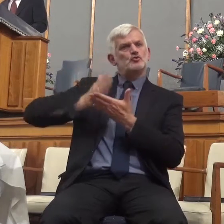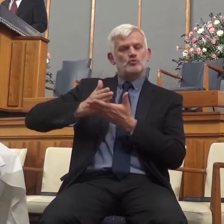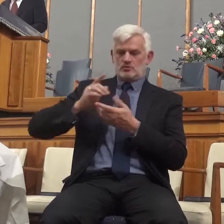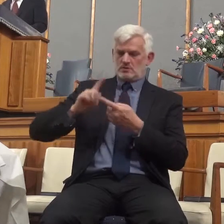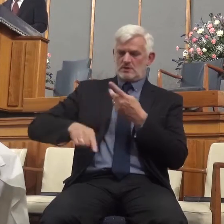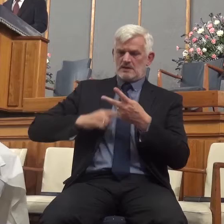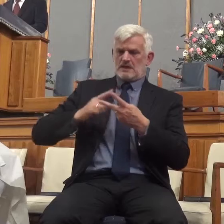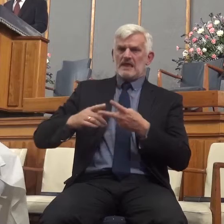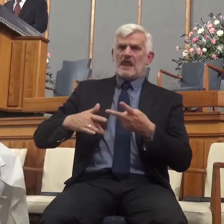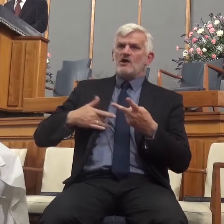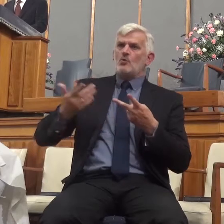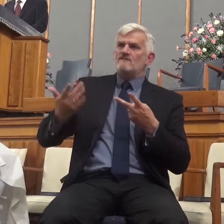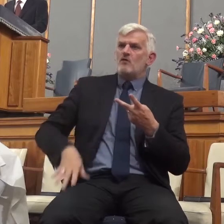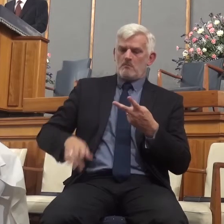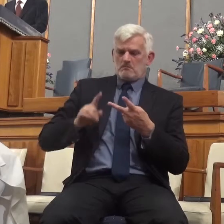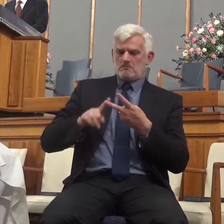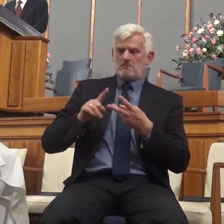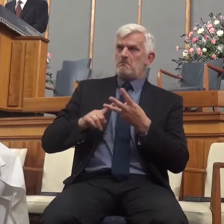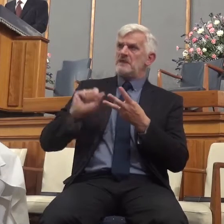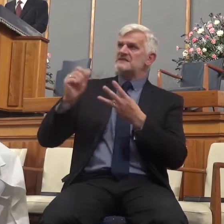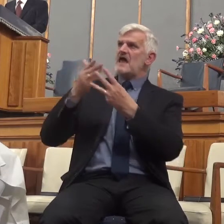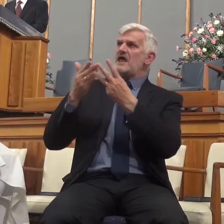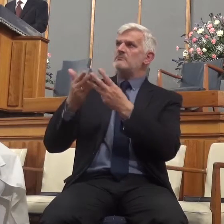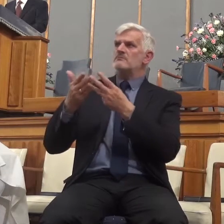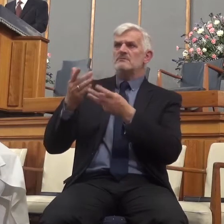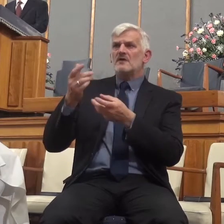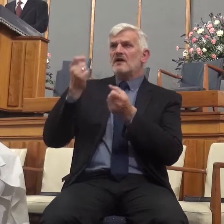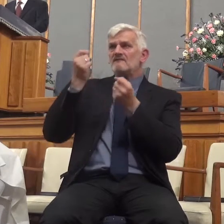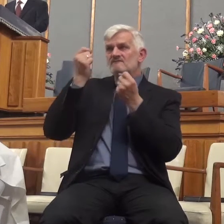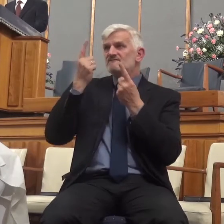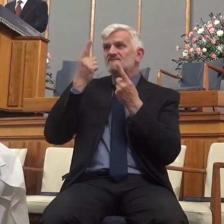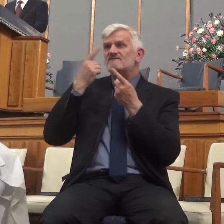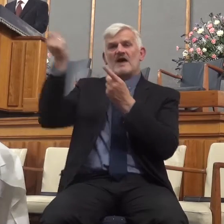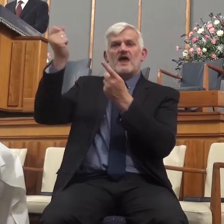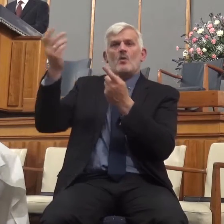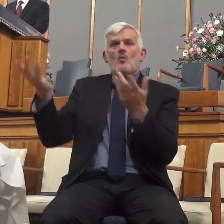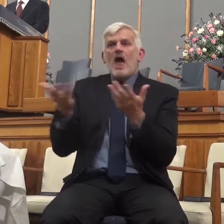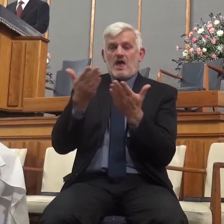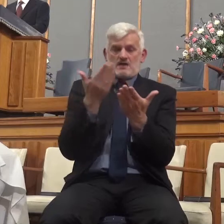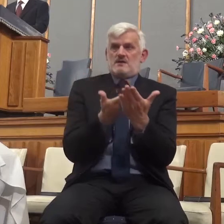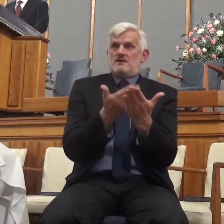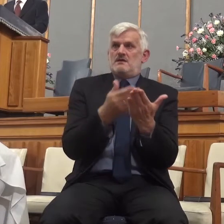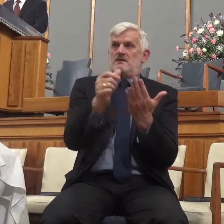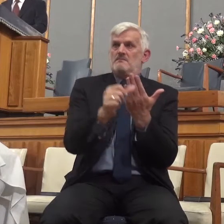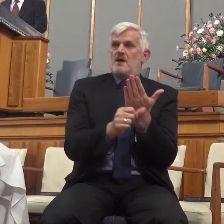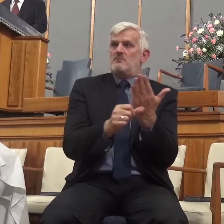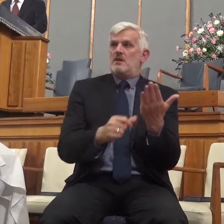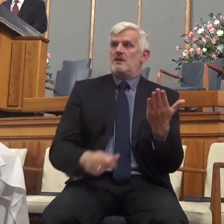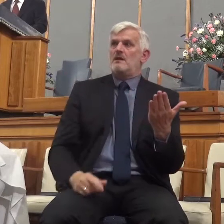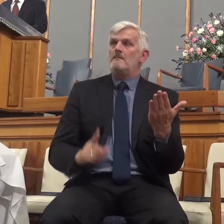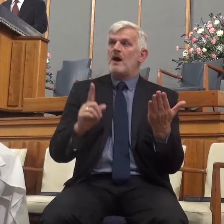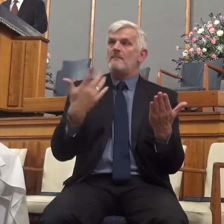and purposes by coming to that greatest light of all. But you can. You've despised